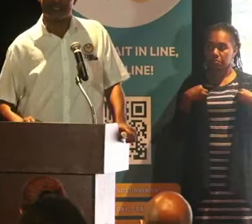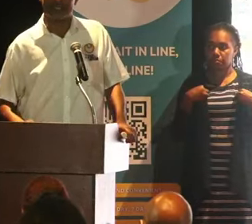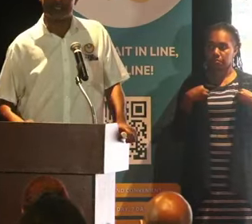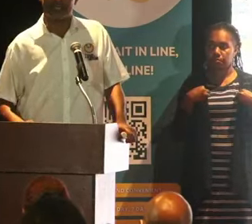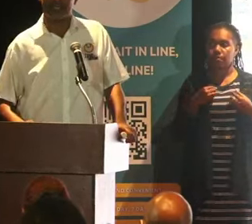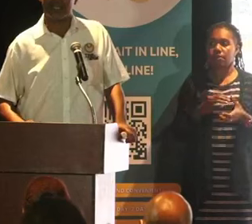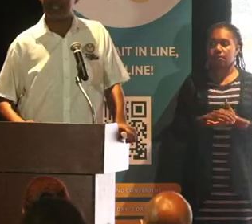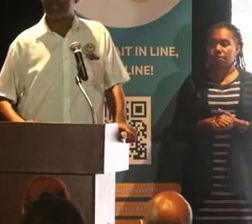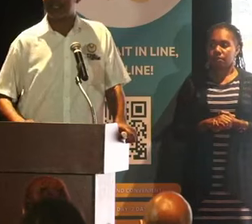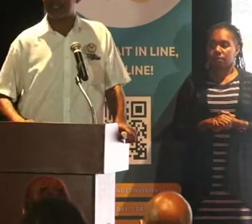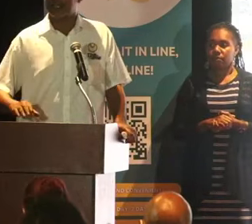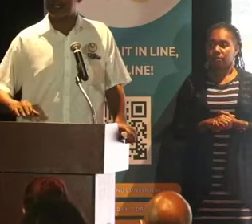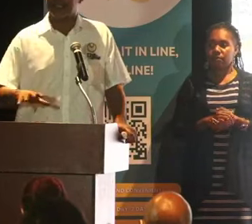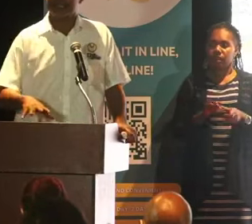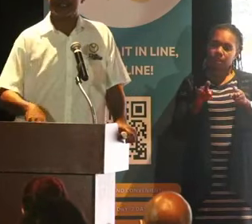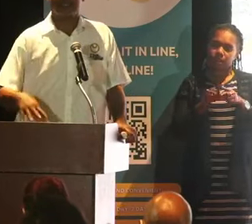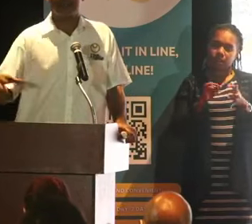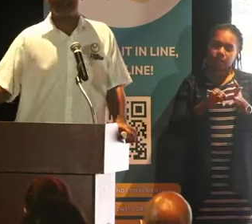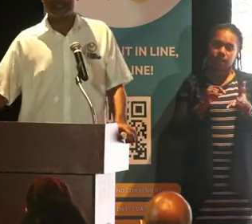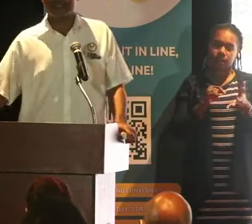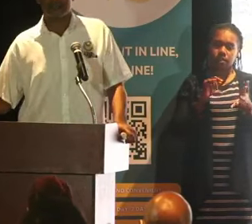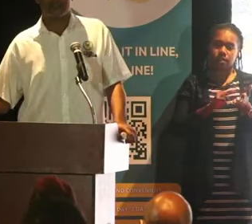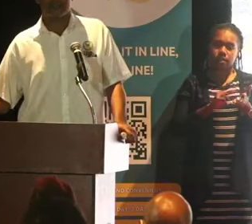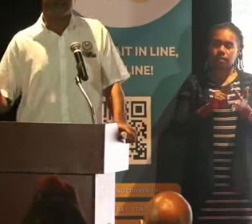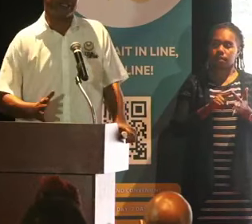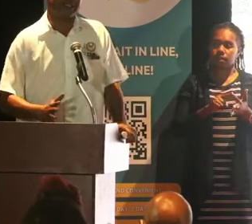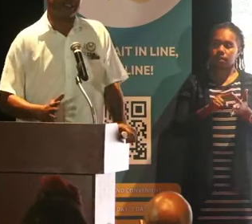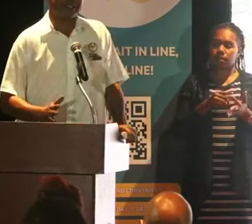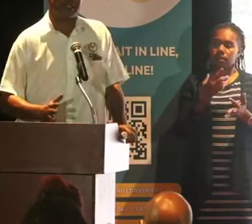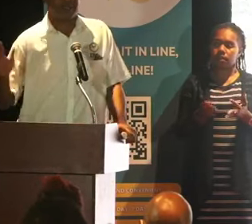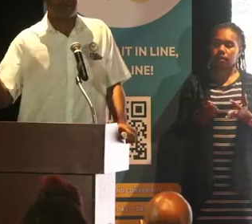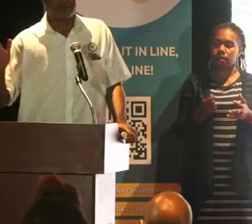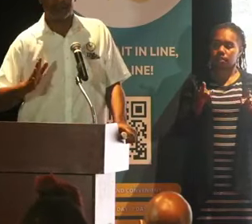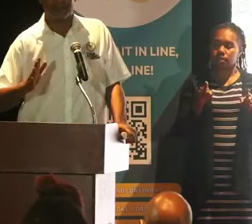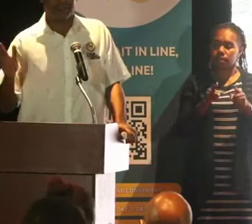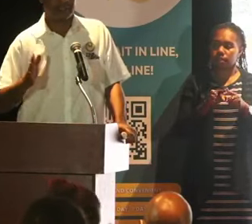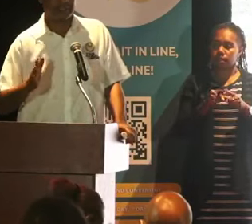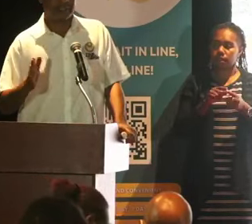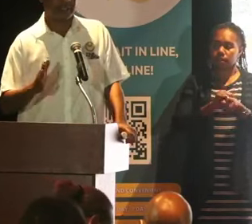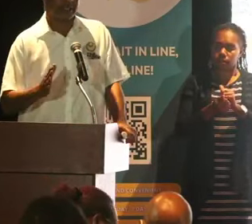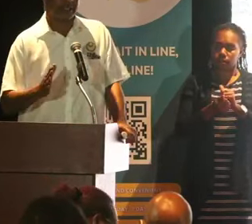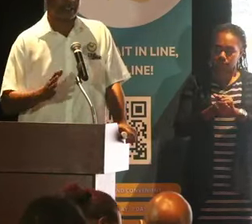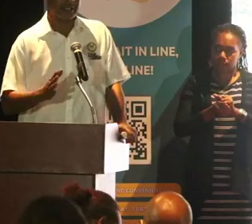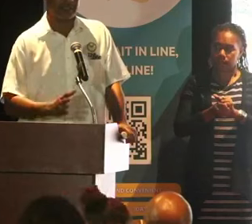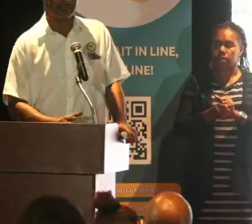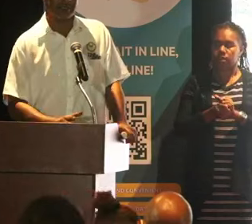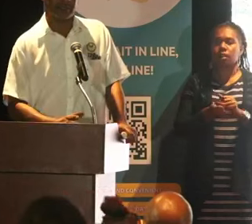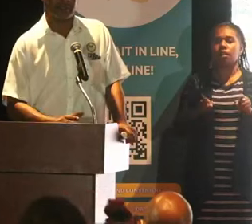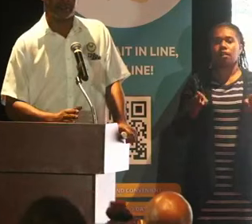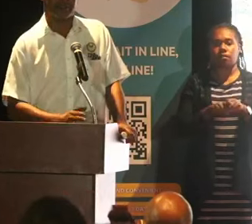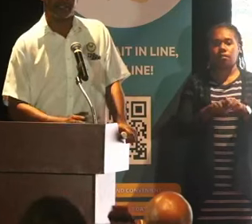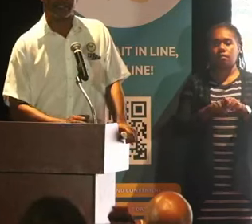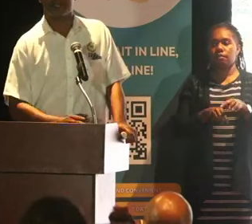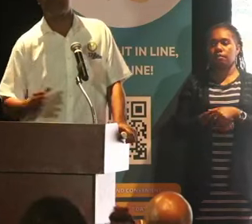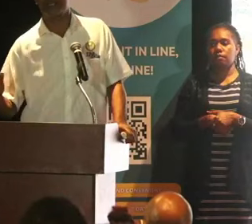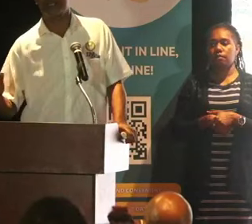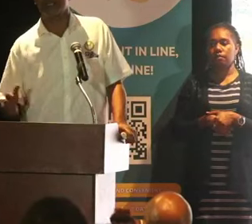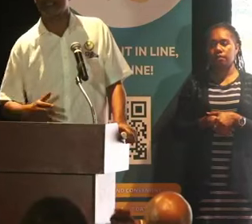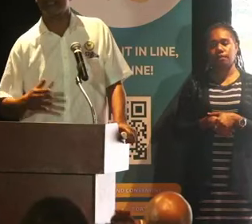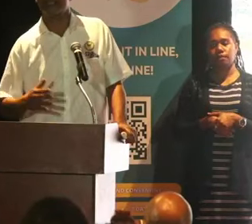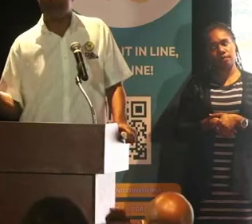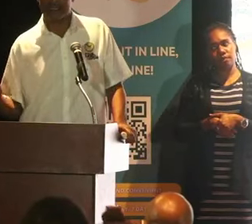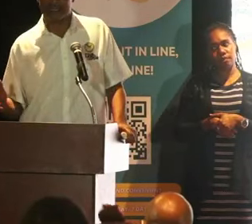SMEs. And then you have like companies like, I mean, using different spectrums. And then you have a company